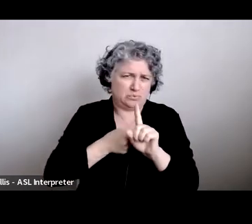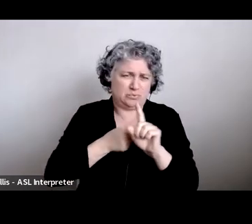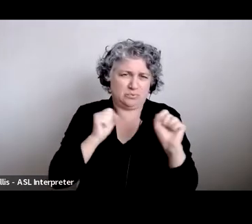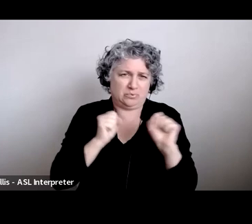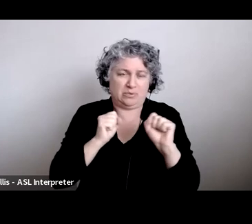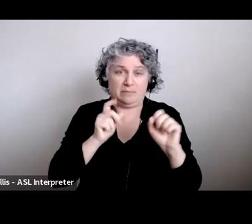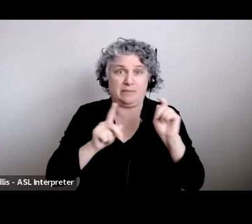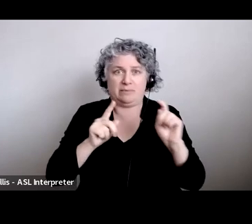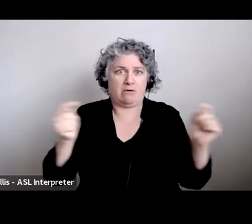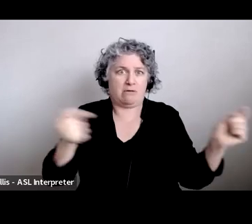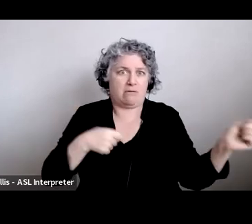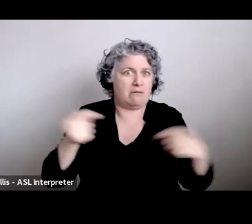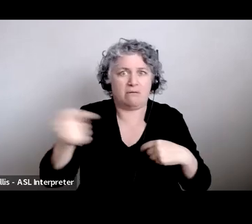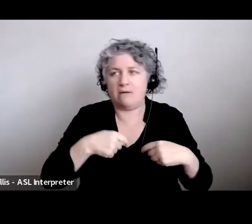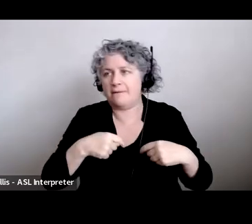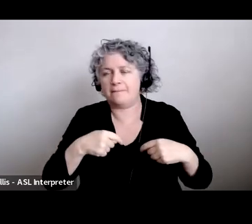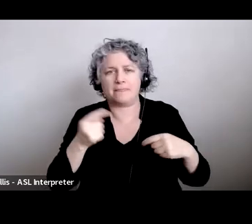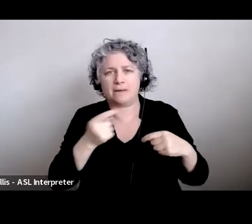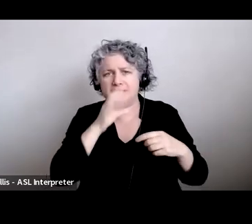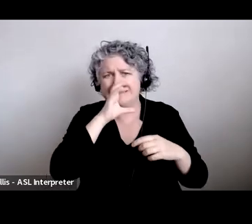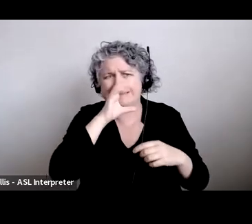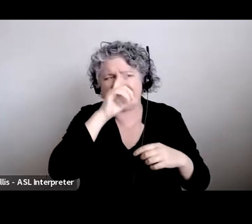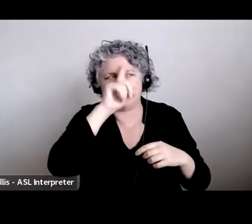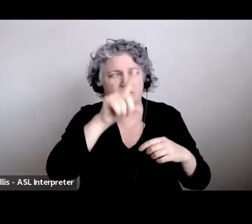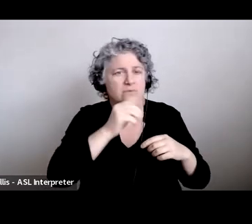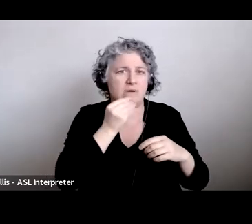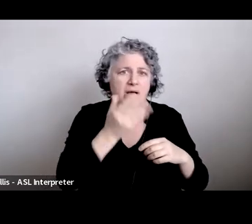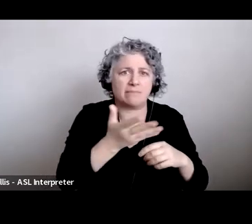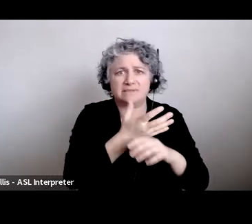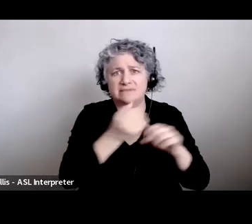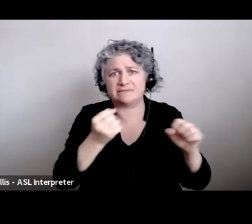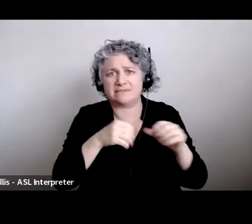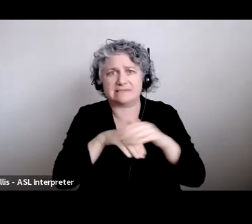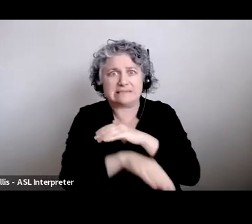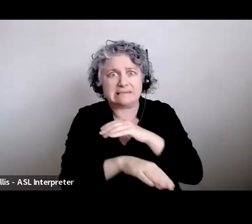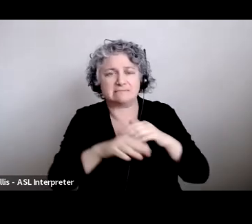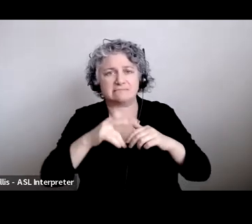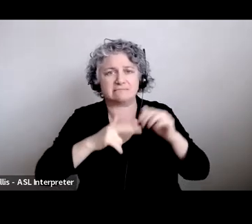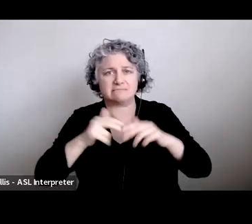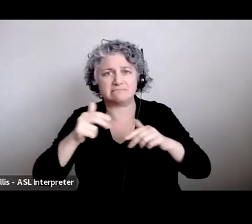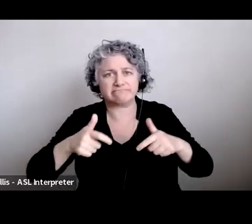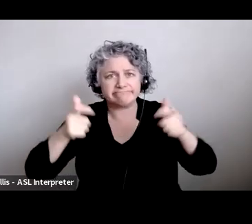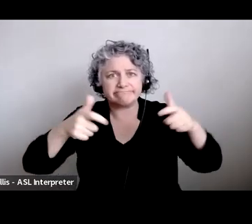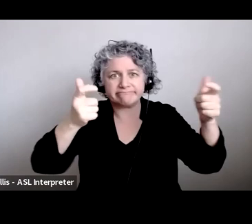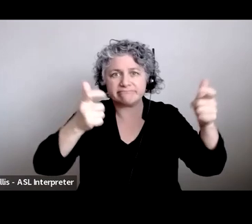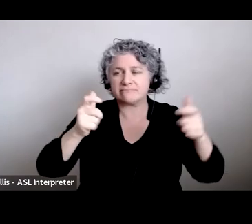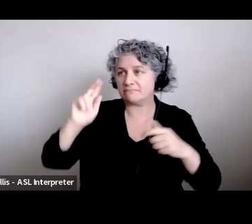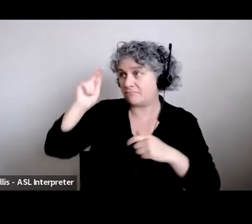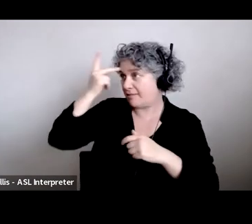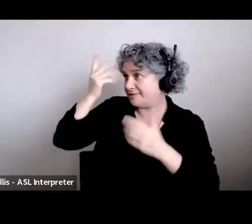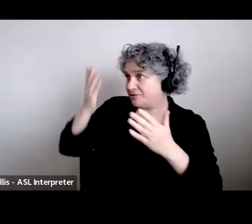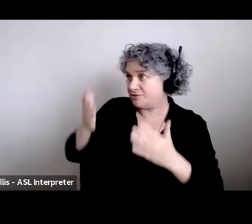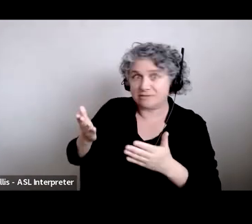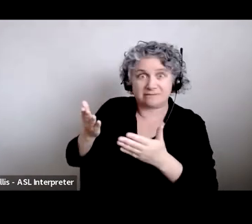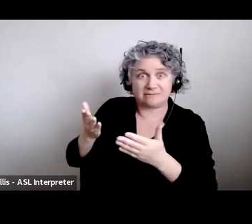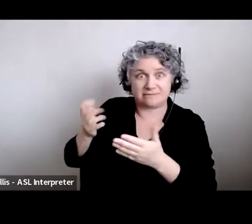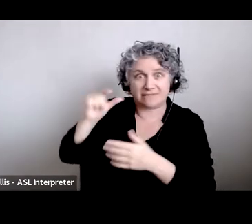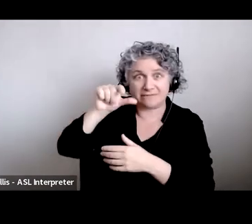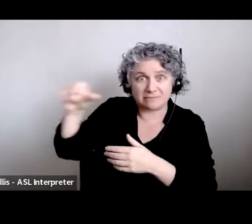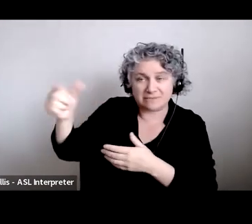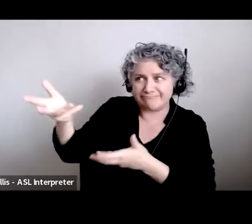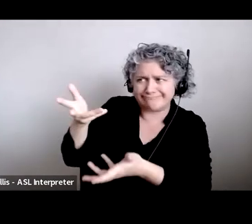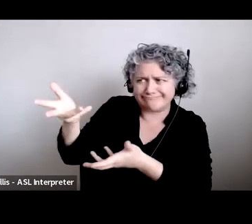of coming in to look for warmth and to look for safety, and sort of how we work with public officials to provide that. And